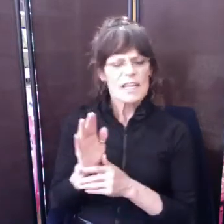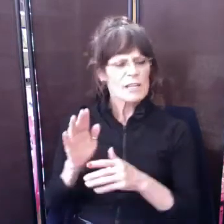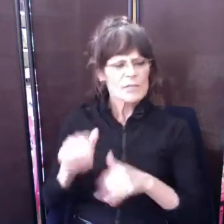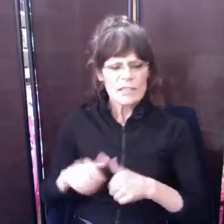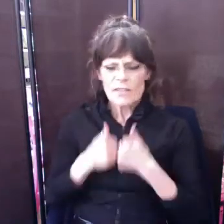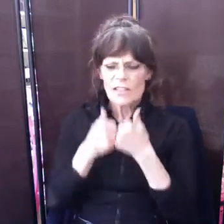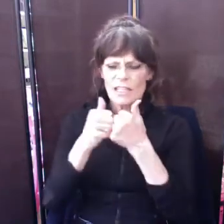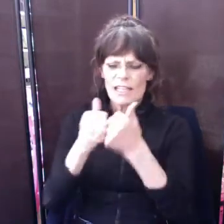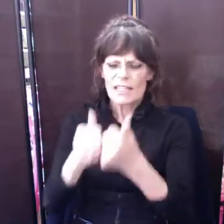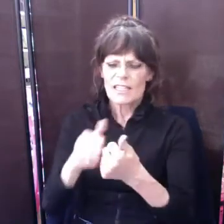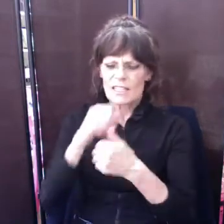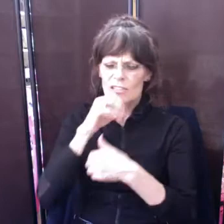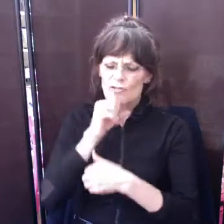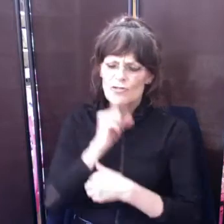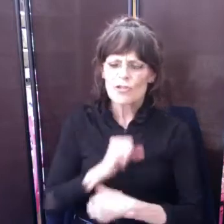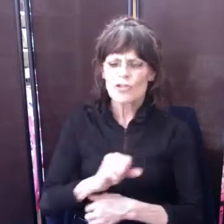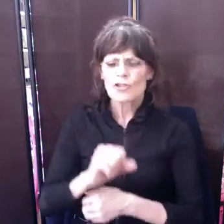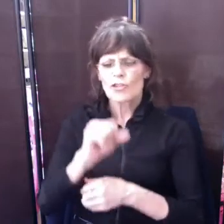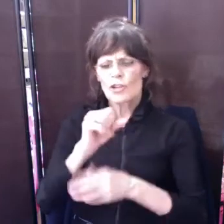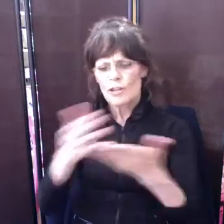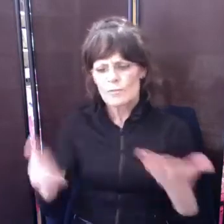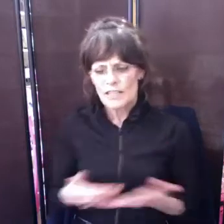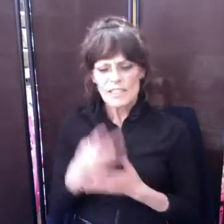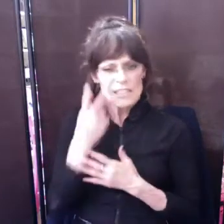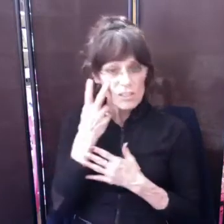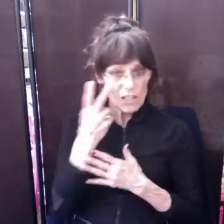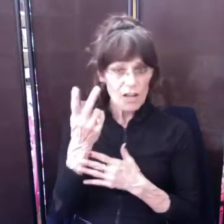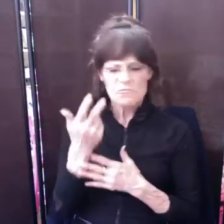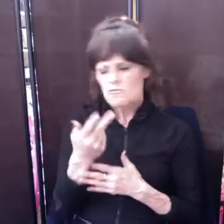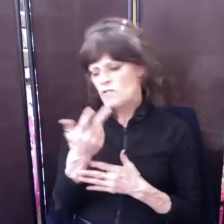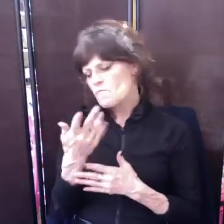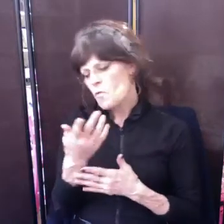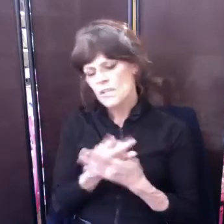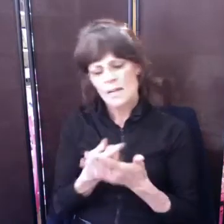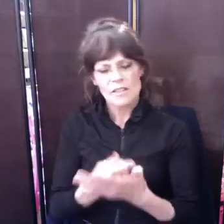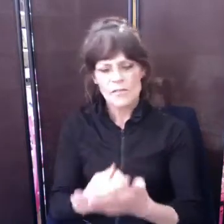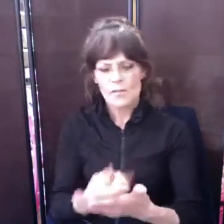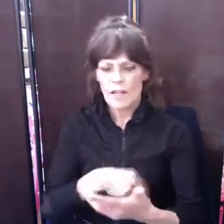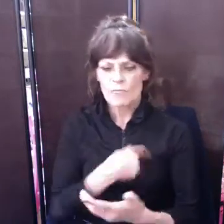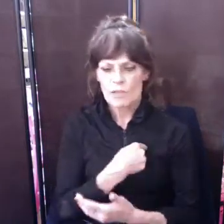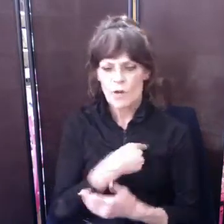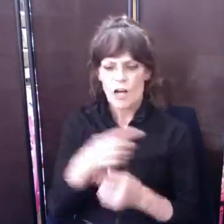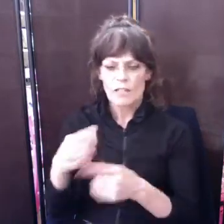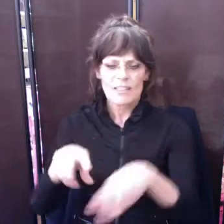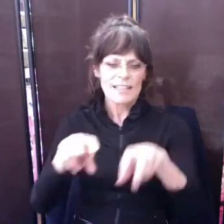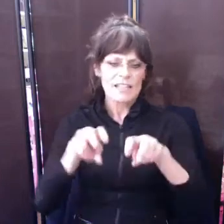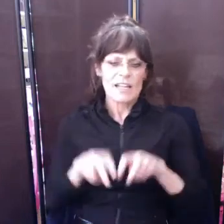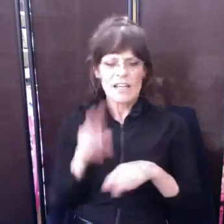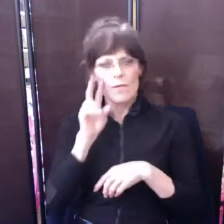before he died. I still saw him 3 or 4 times a week. And we went back to his place and we watched Jeopardy, and he got a lot of